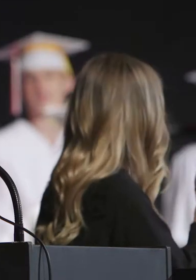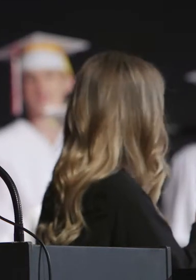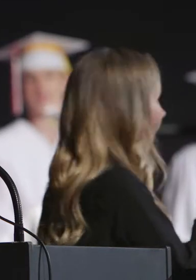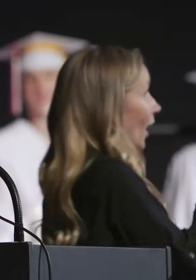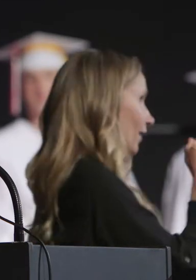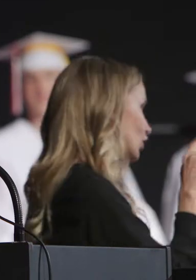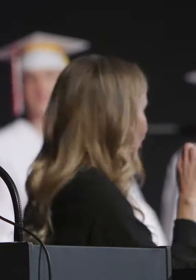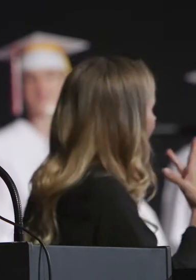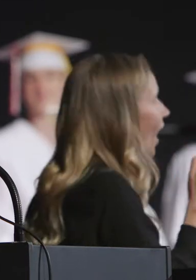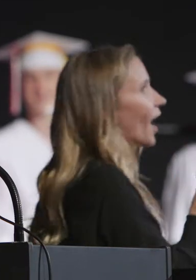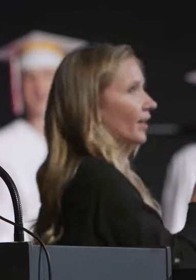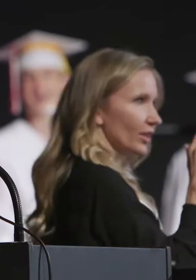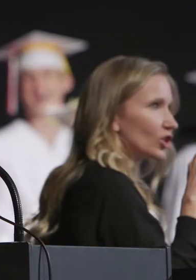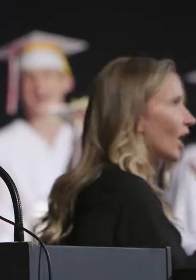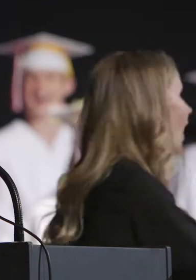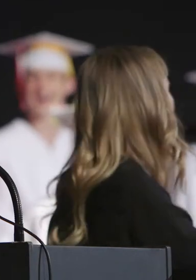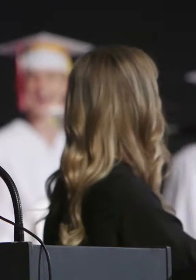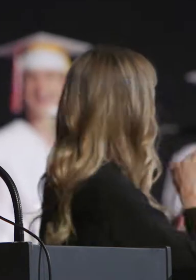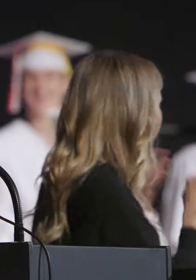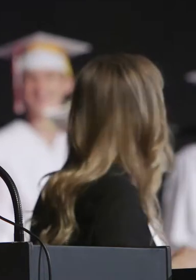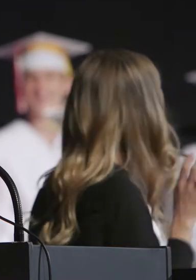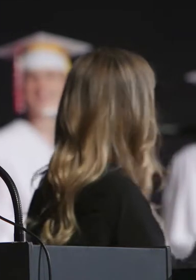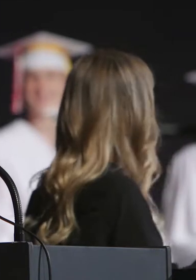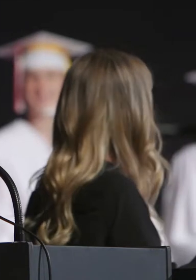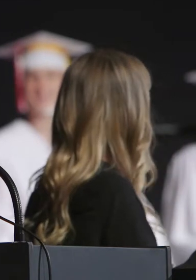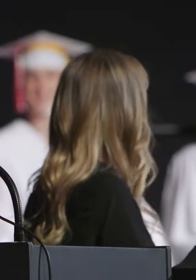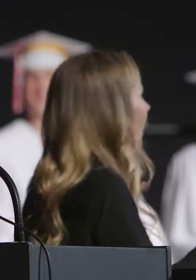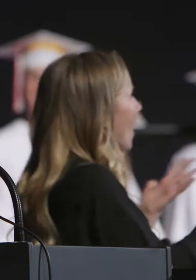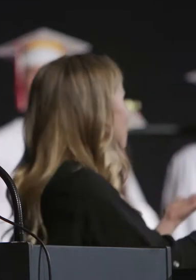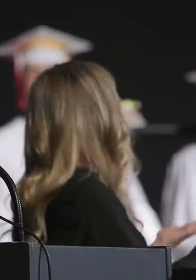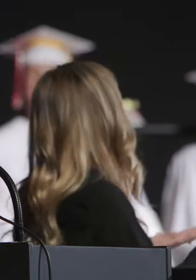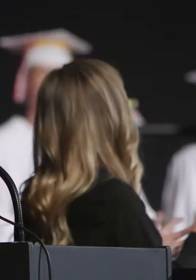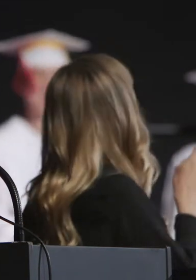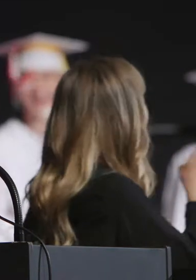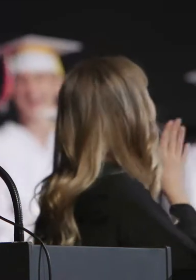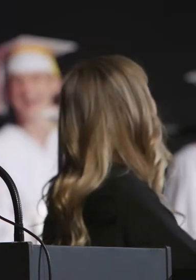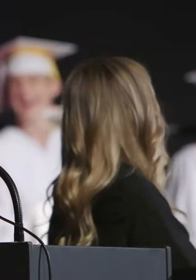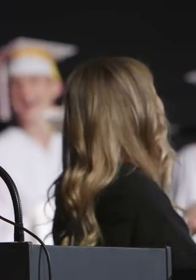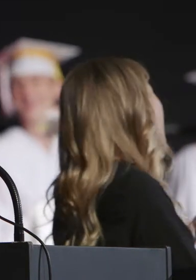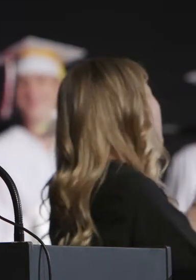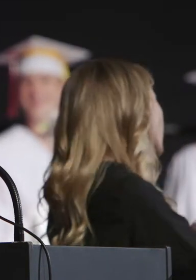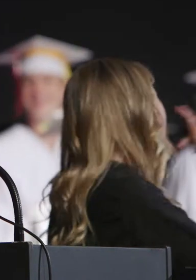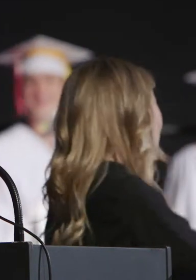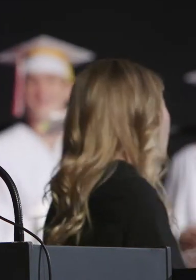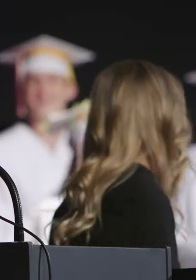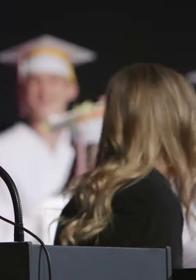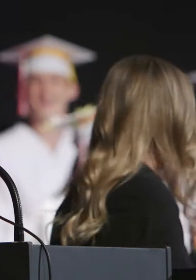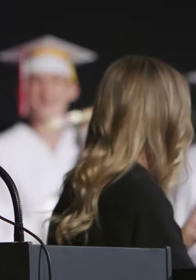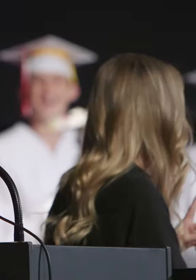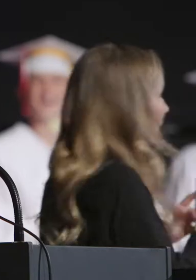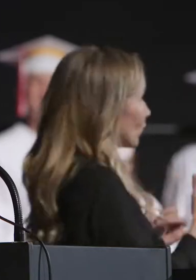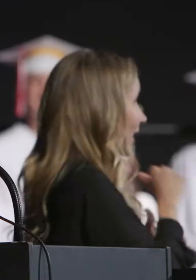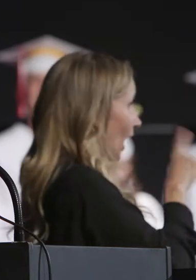Clichés, clichés, clichés. Be the change you wish to see in the world. Today is not the end of your education, but only the